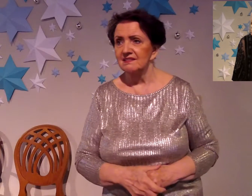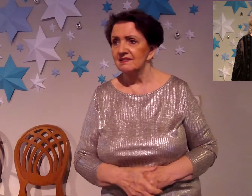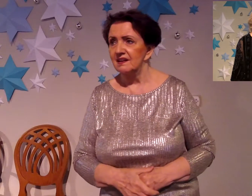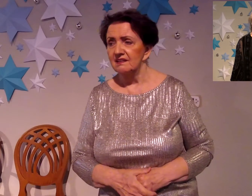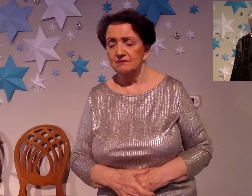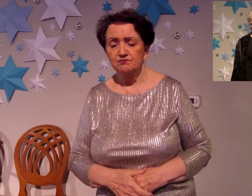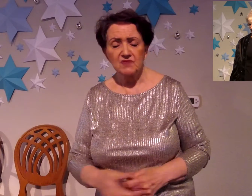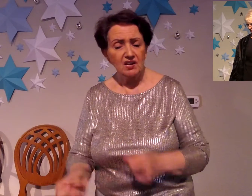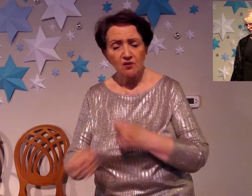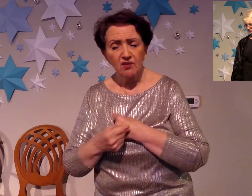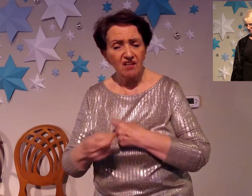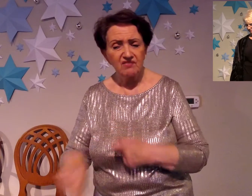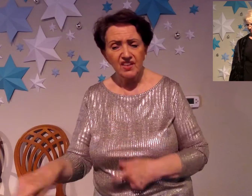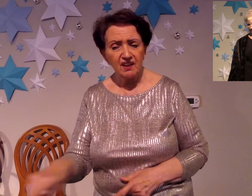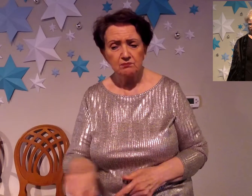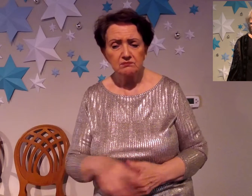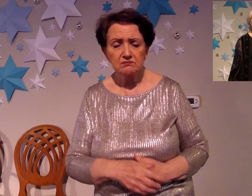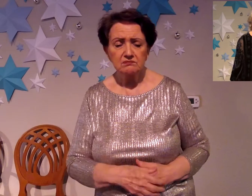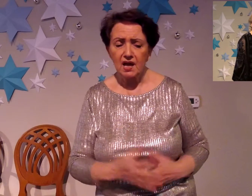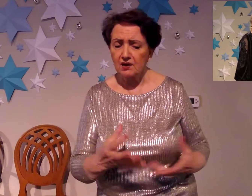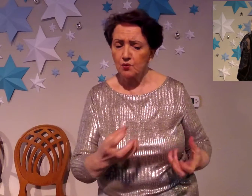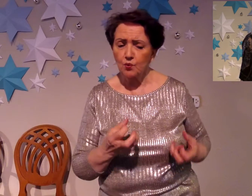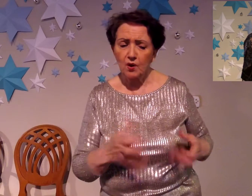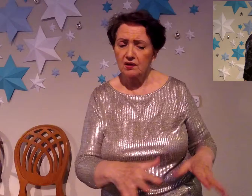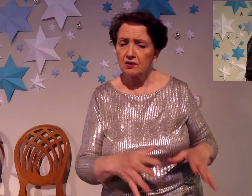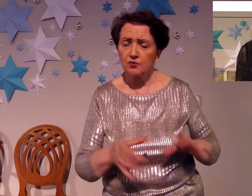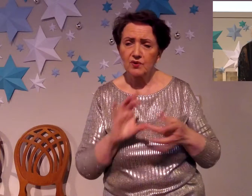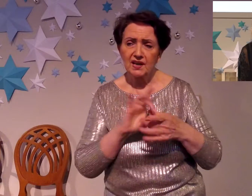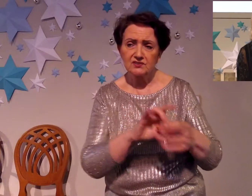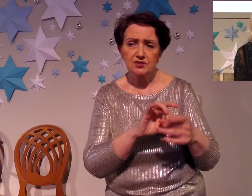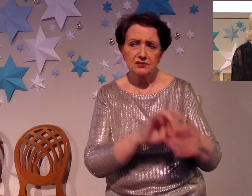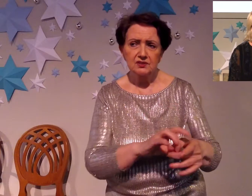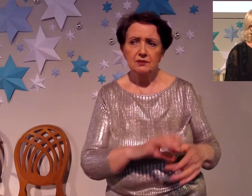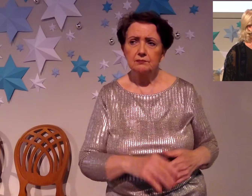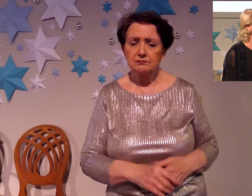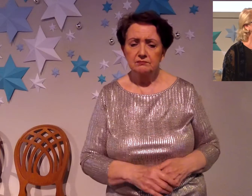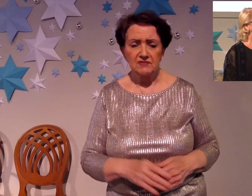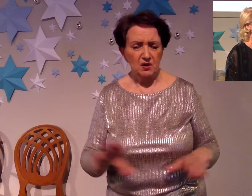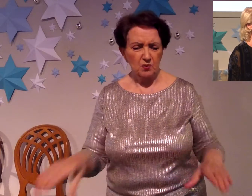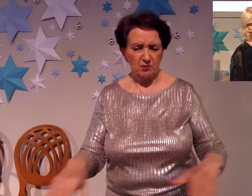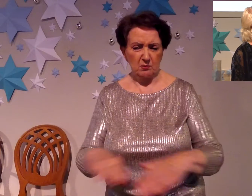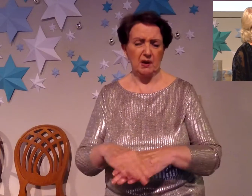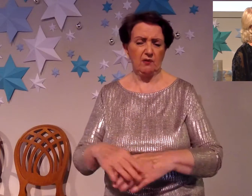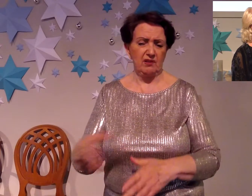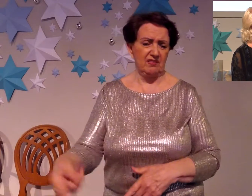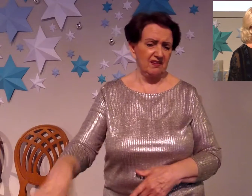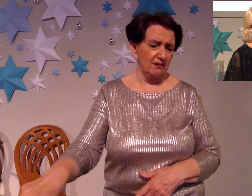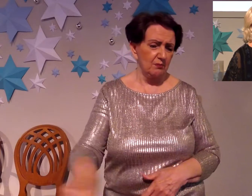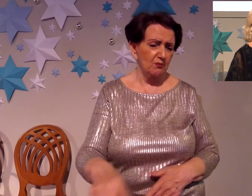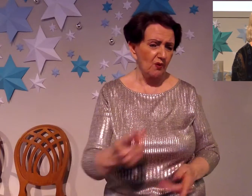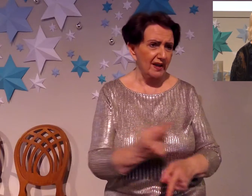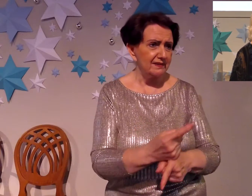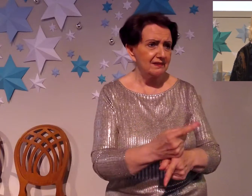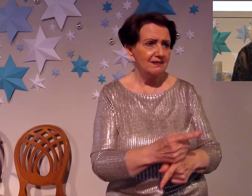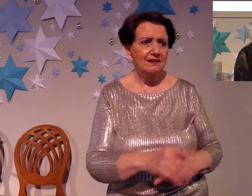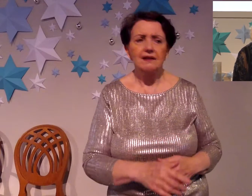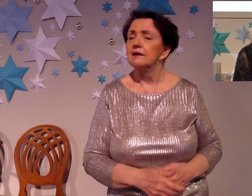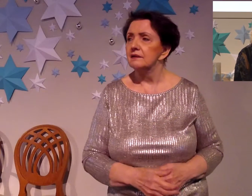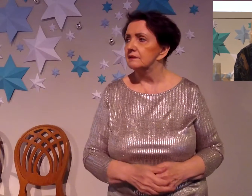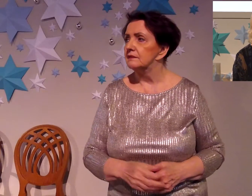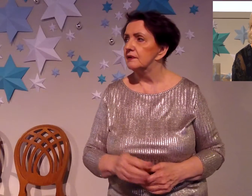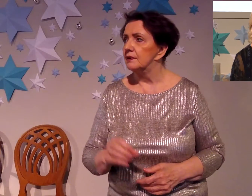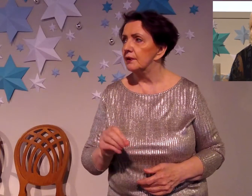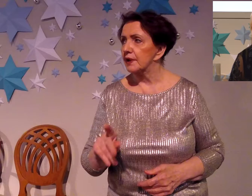I do not want to be in a relationship with them. I certainly don't want to marry them, right? And